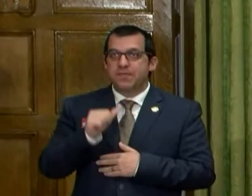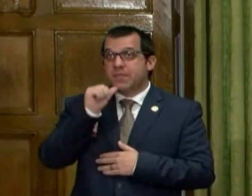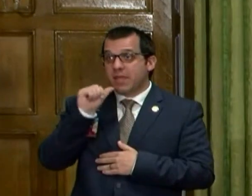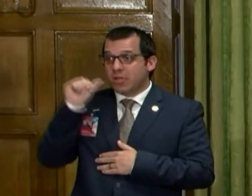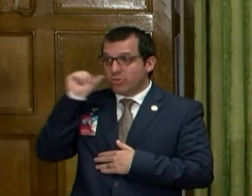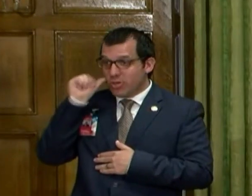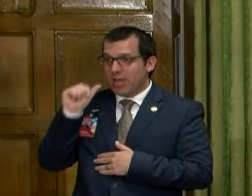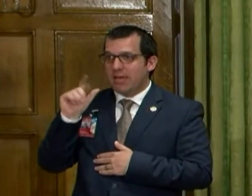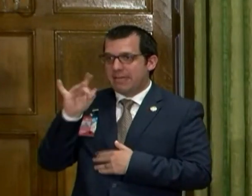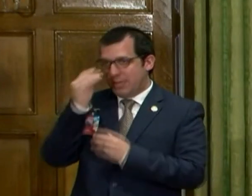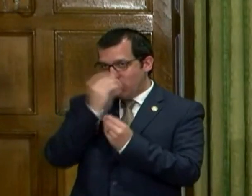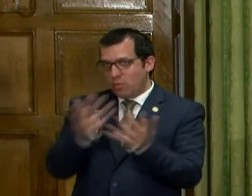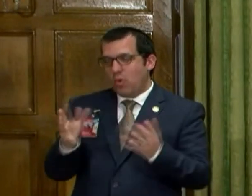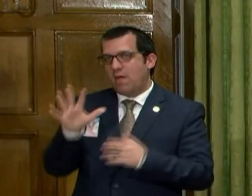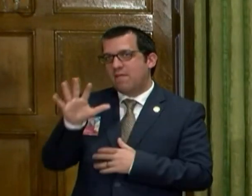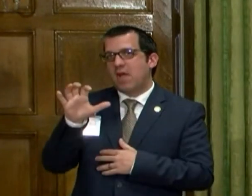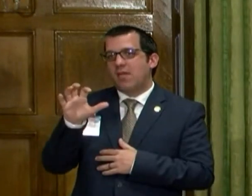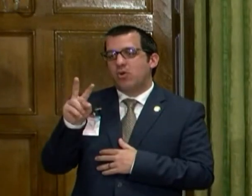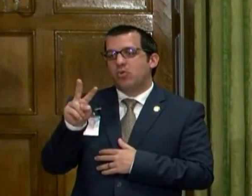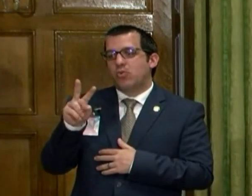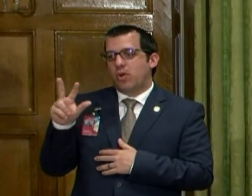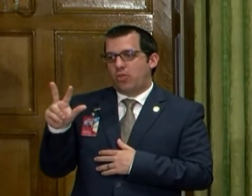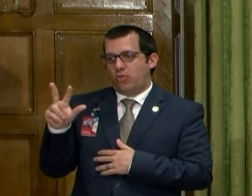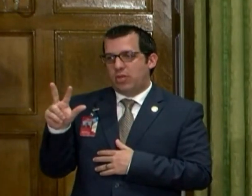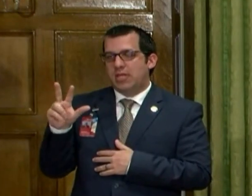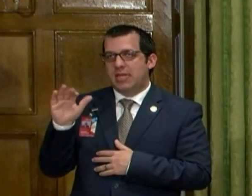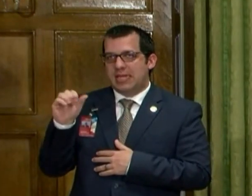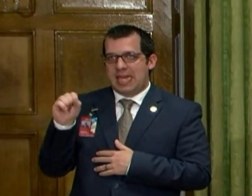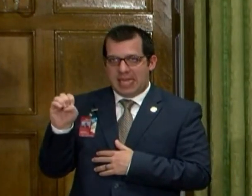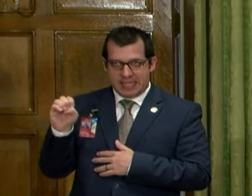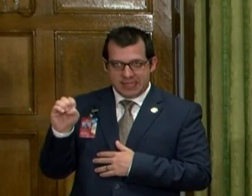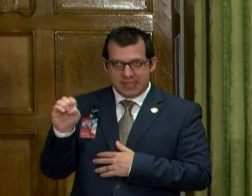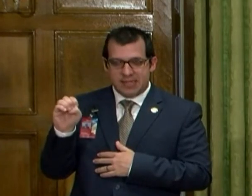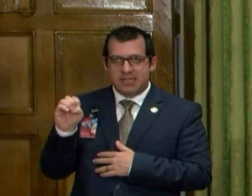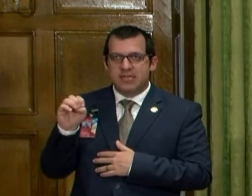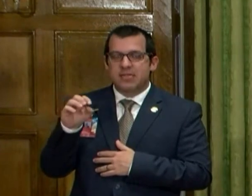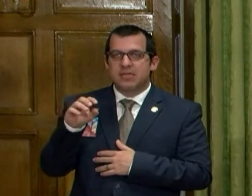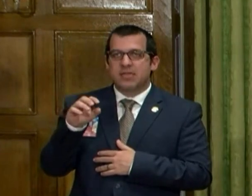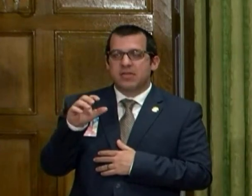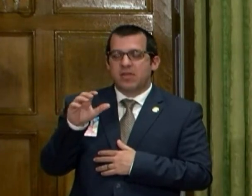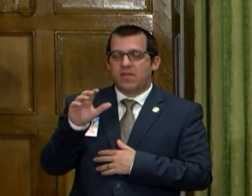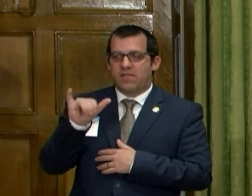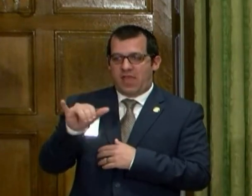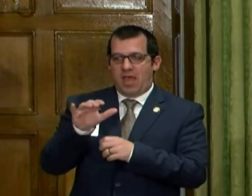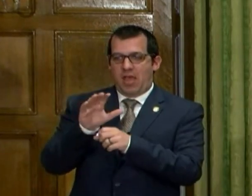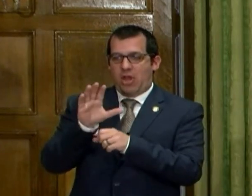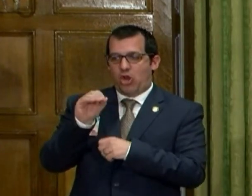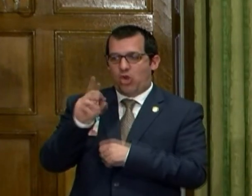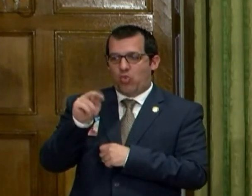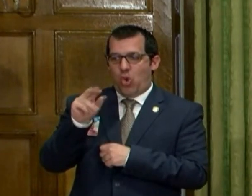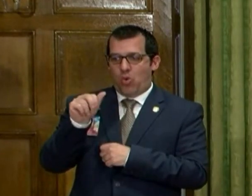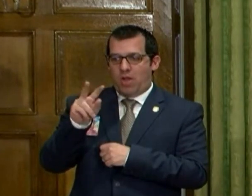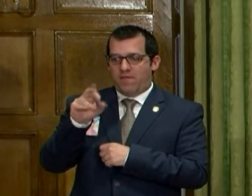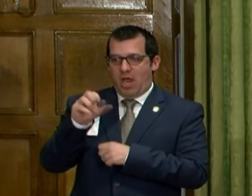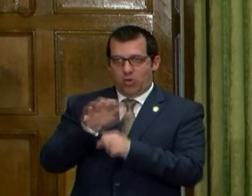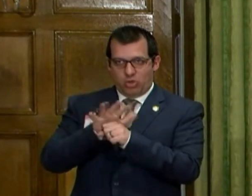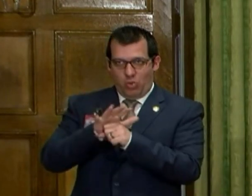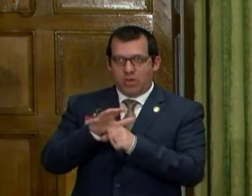Yesterday, I reported 523 cases of coronavirus in Arkansas,